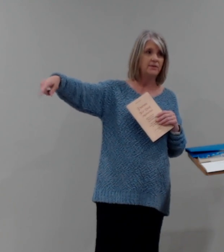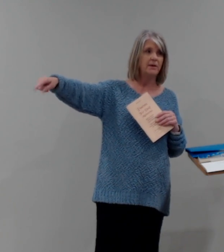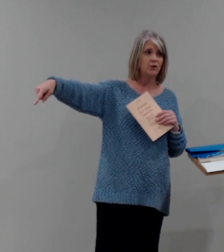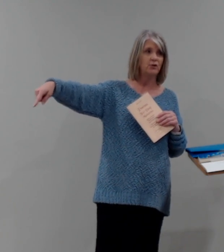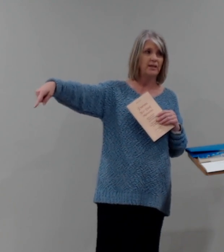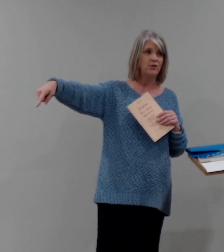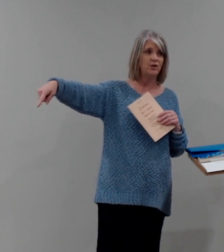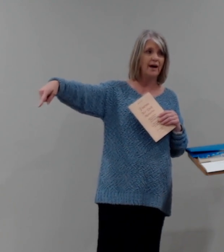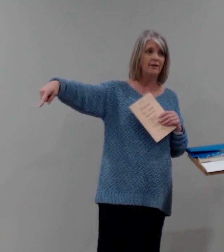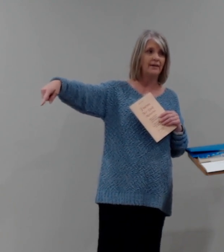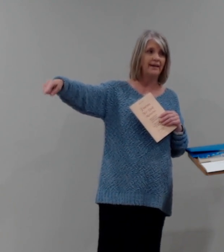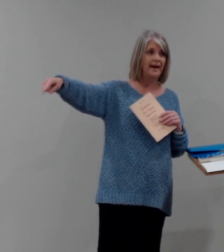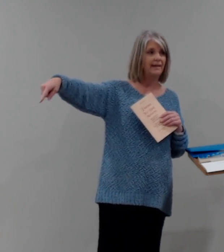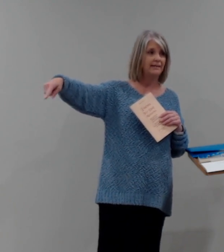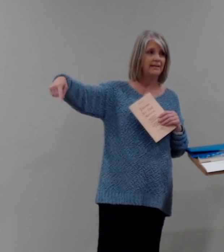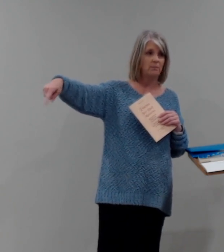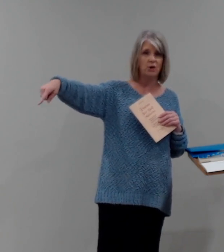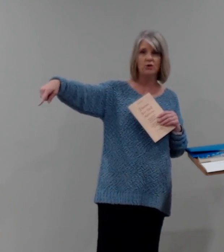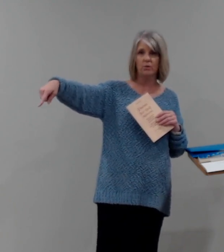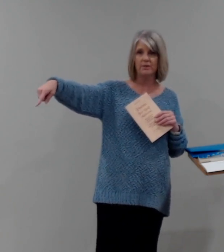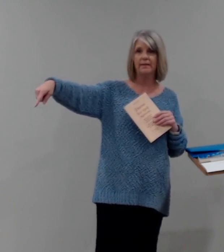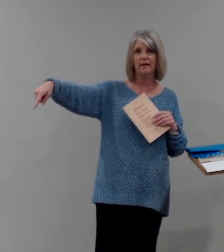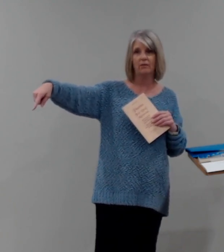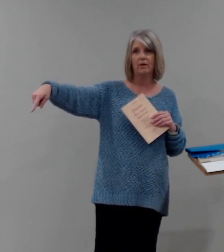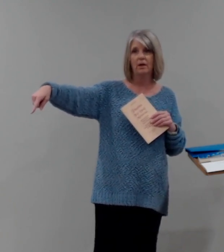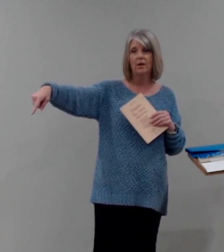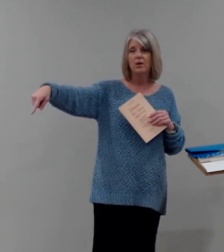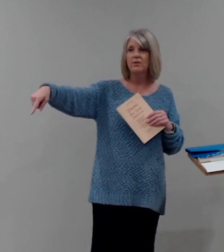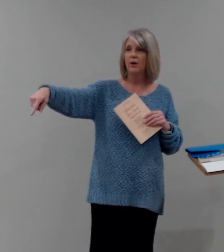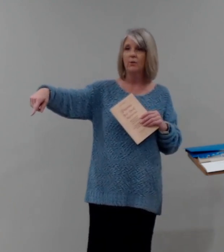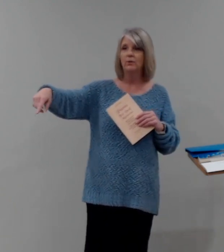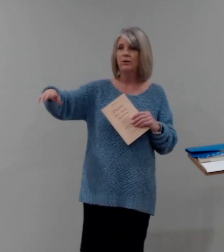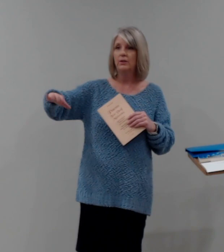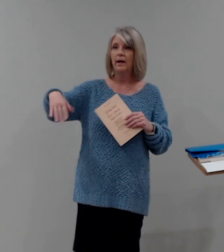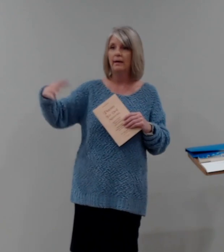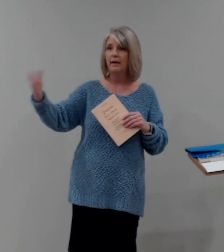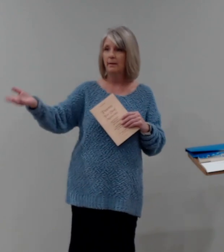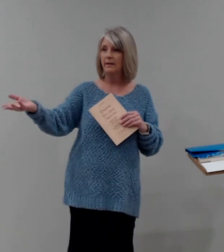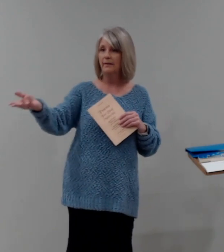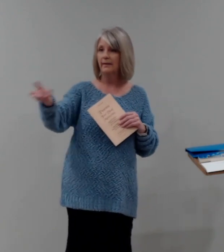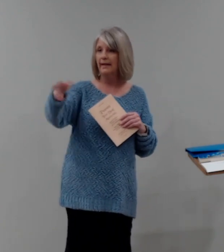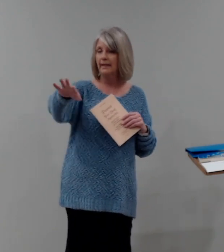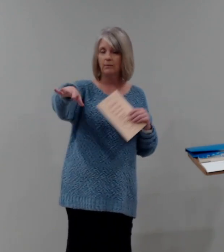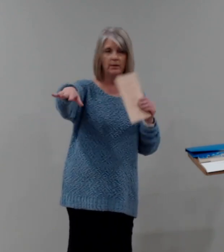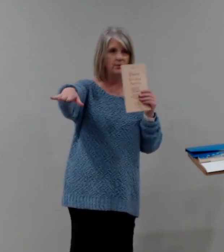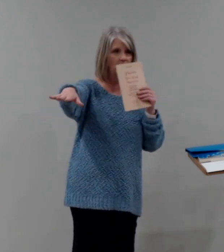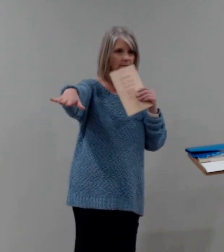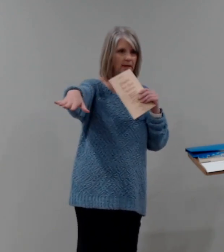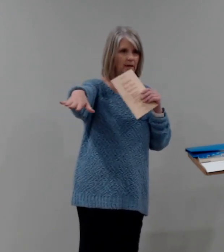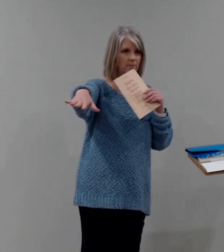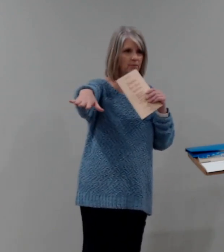special needs child that they had at the time Joshua was in there. So, I mean, the lady, what is her name that comes from the